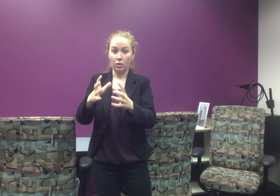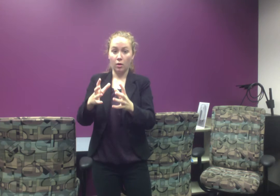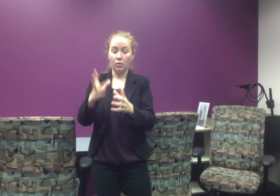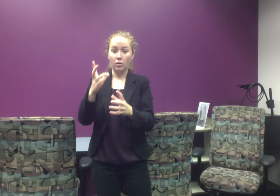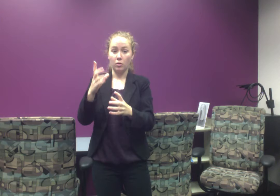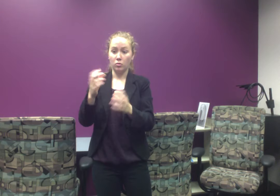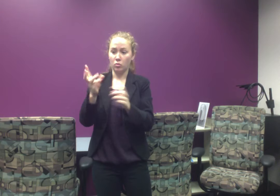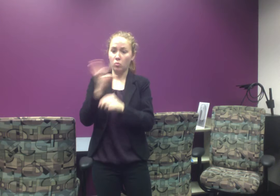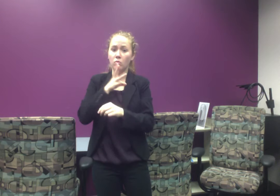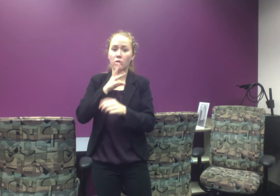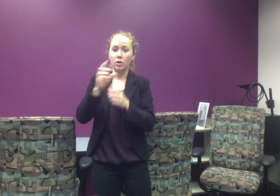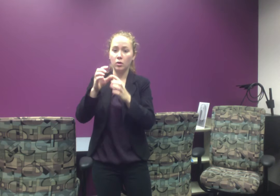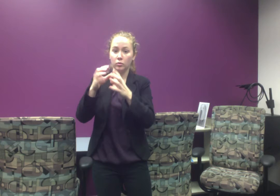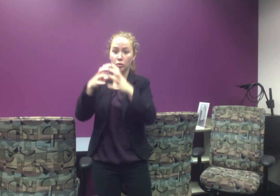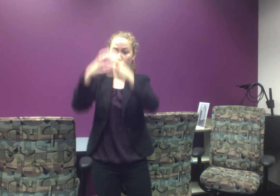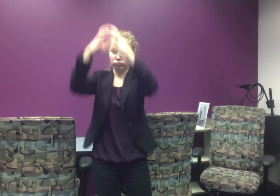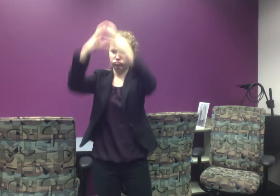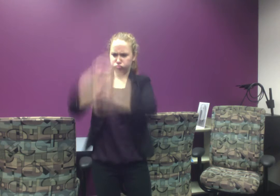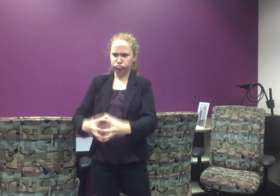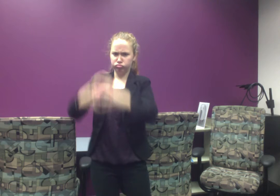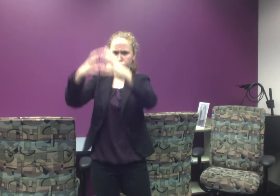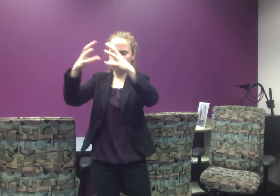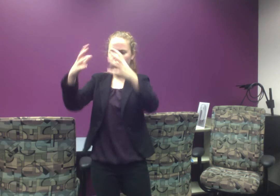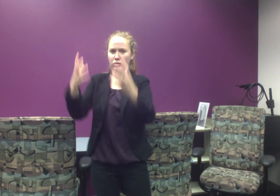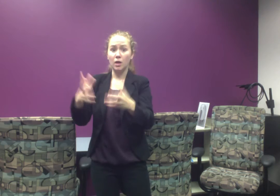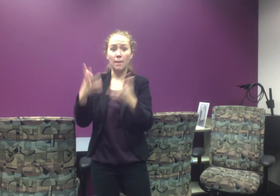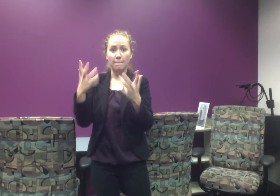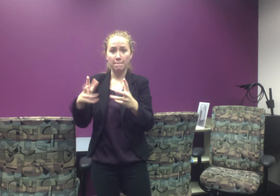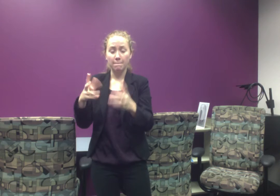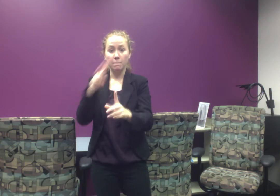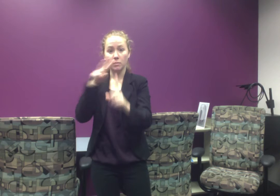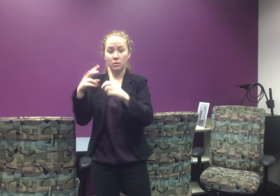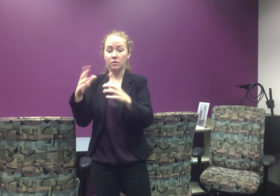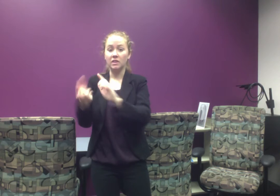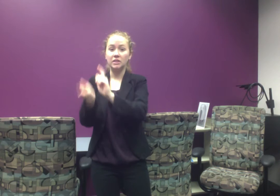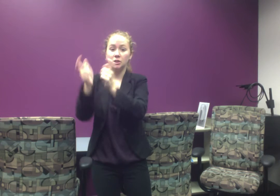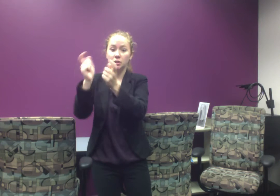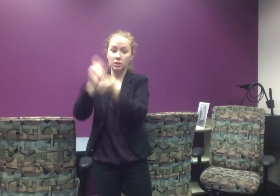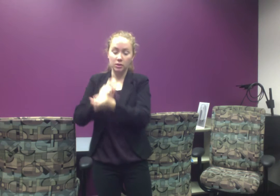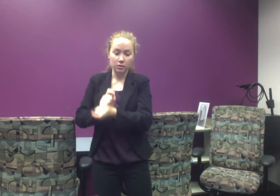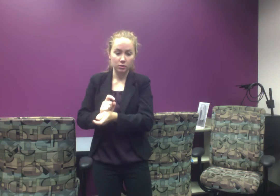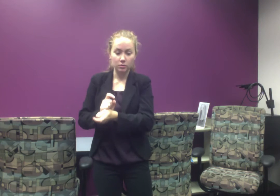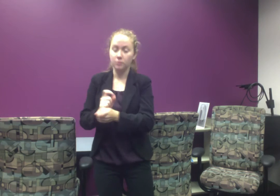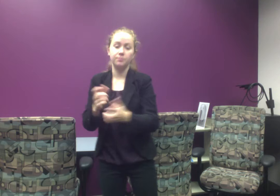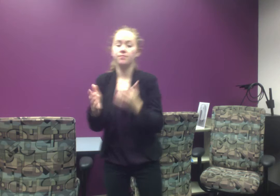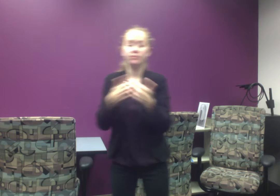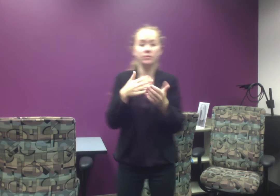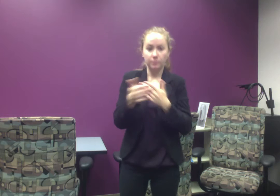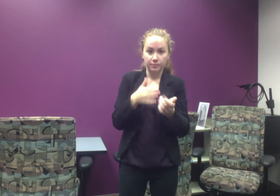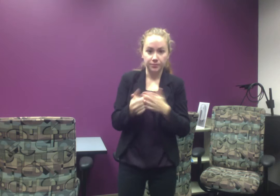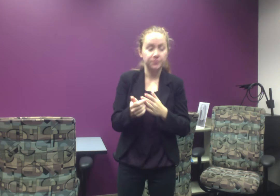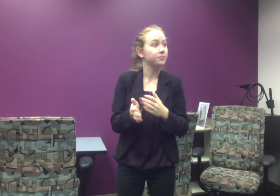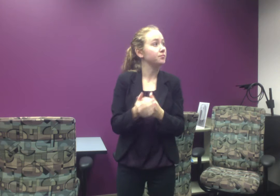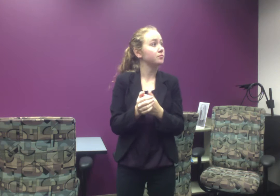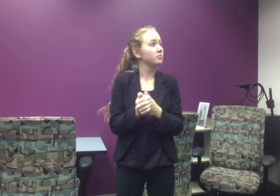many of you really take time to look inside the center of the flower to notice all the little tiny details and all the shapes and the little lines?